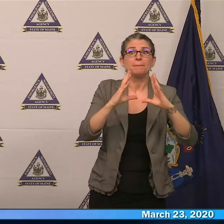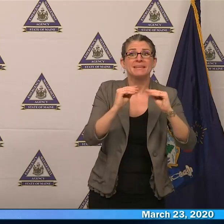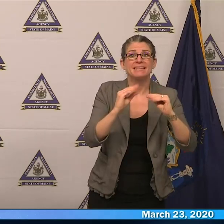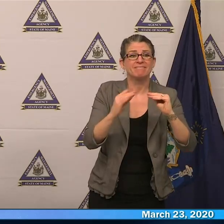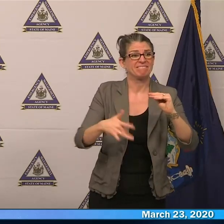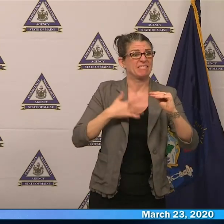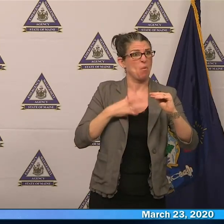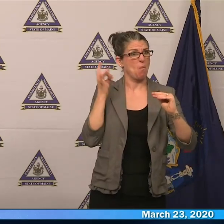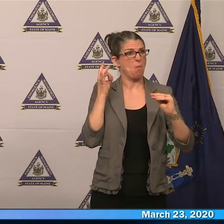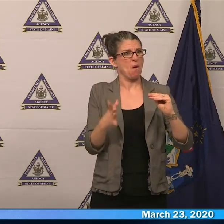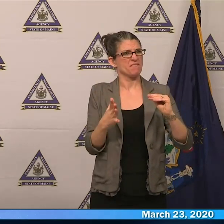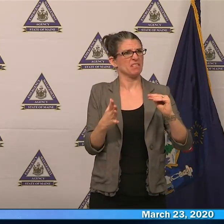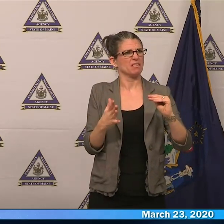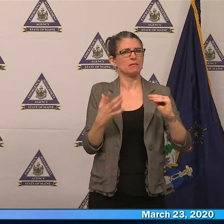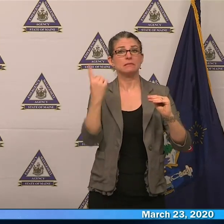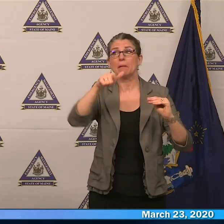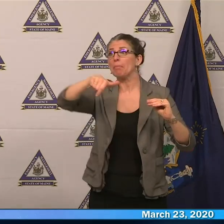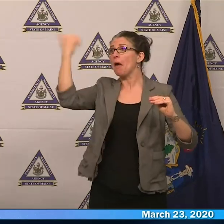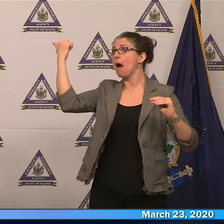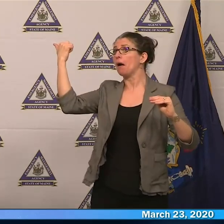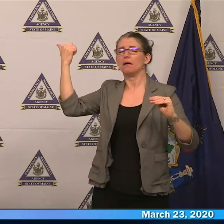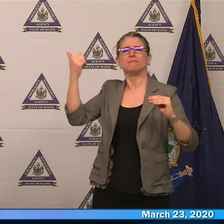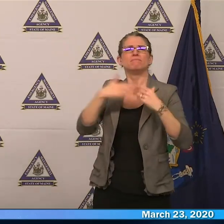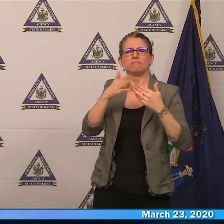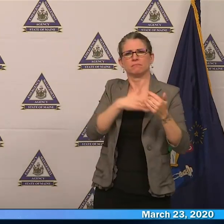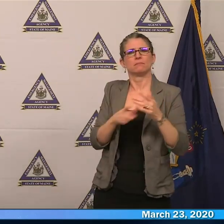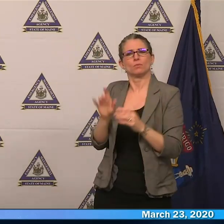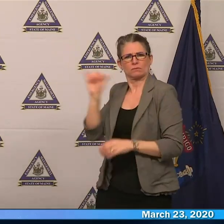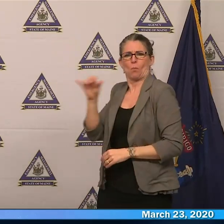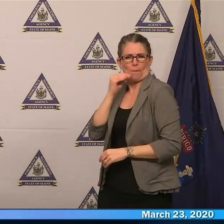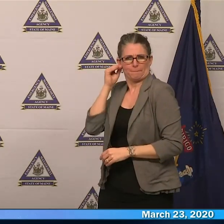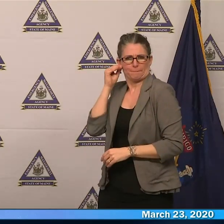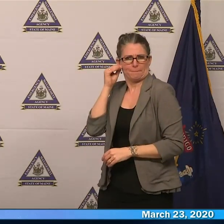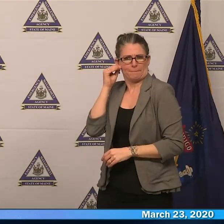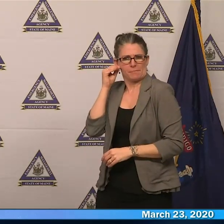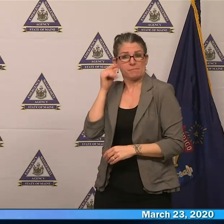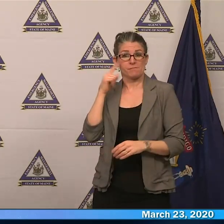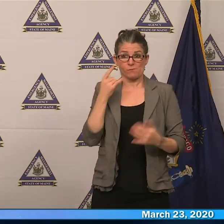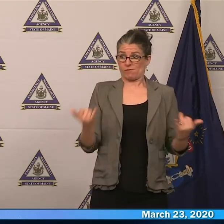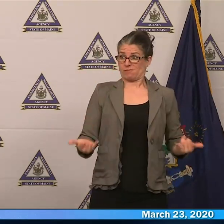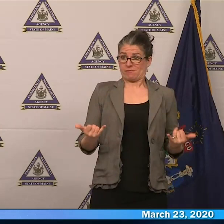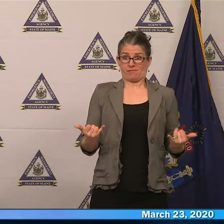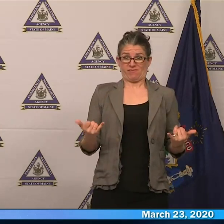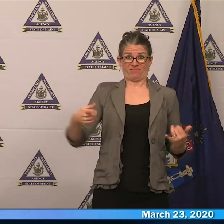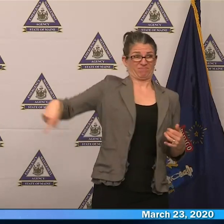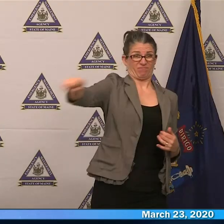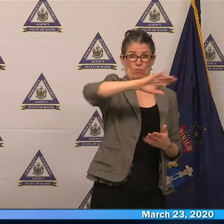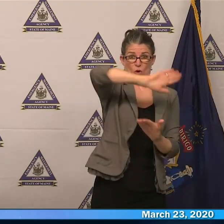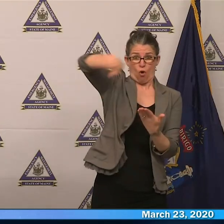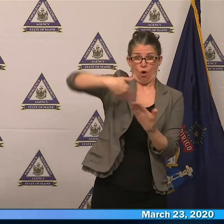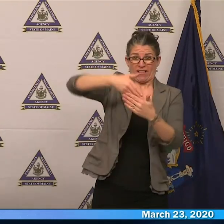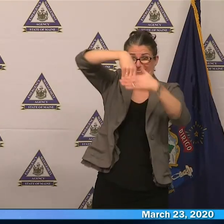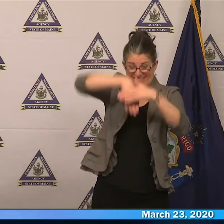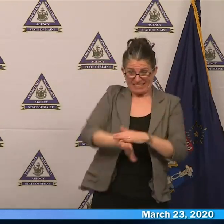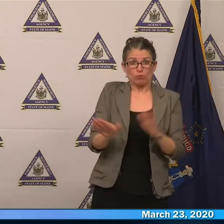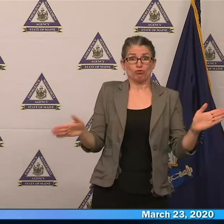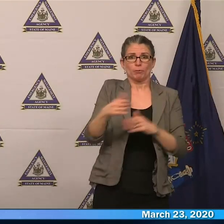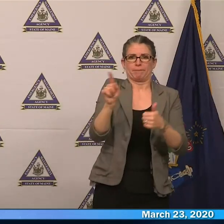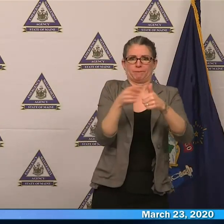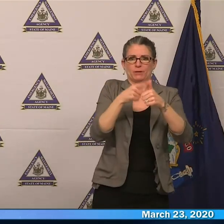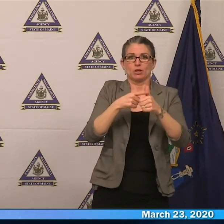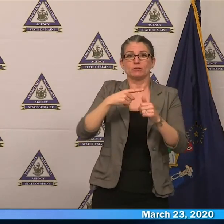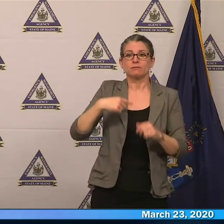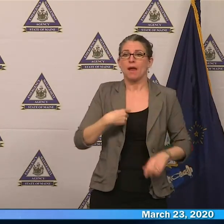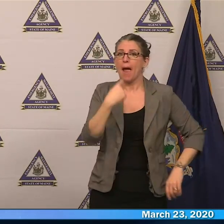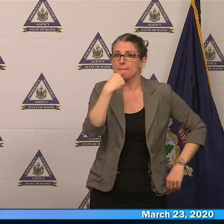space, we're asking everybody to get a temperature check. That's just part of this frame shift that we all